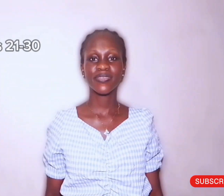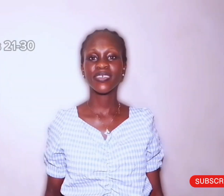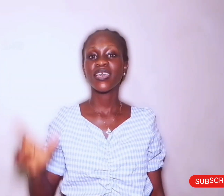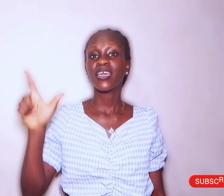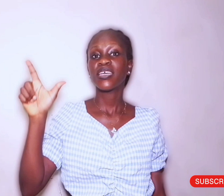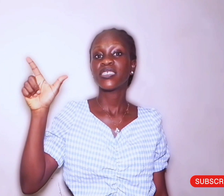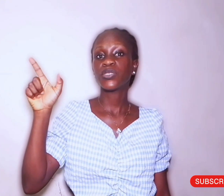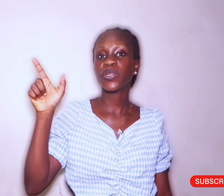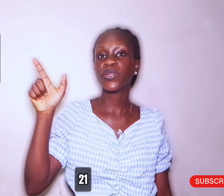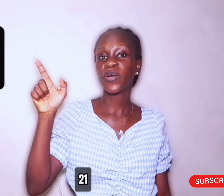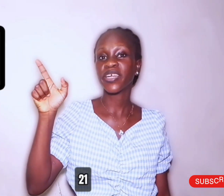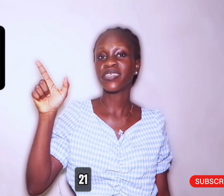21.